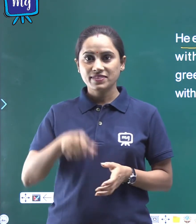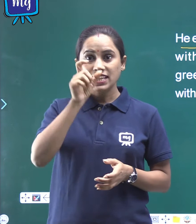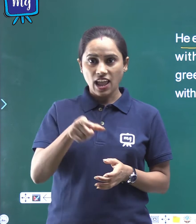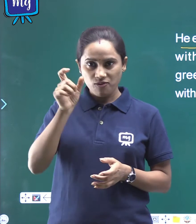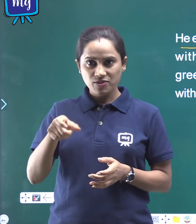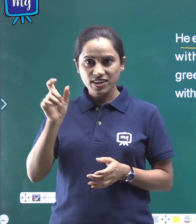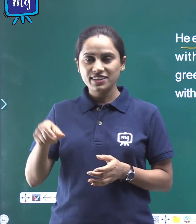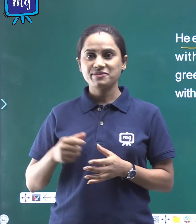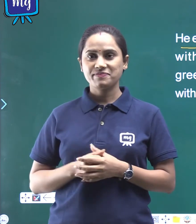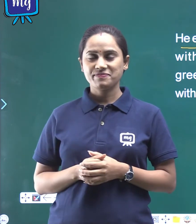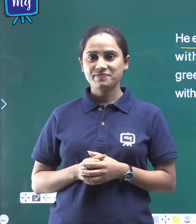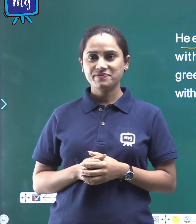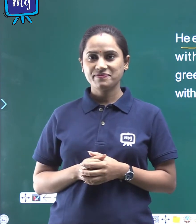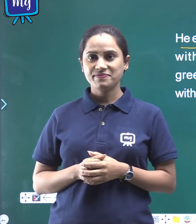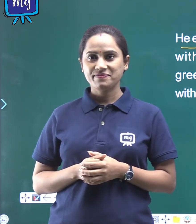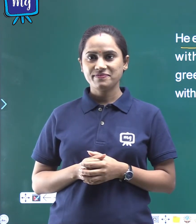everyone